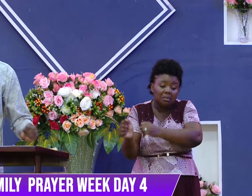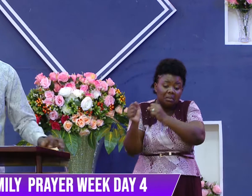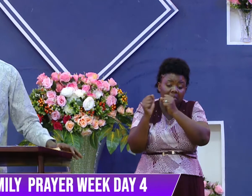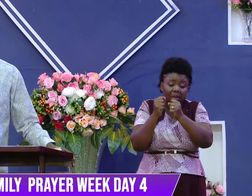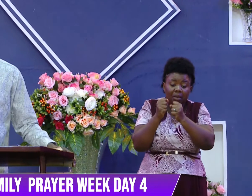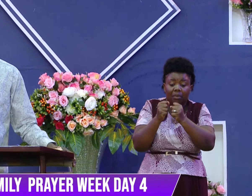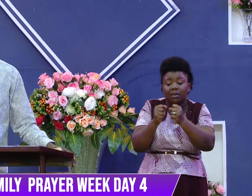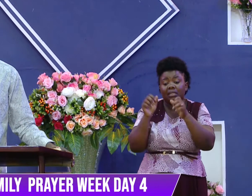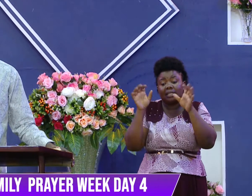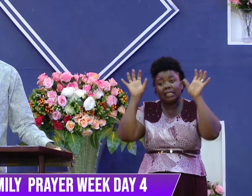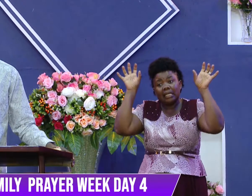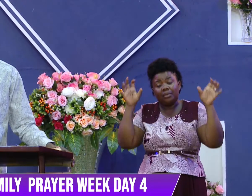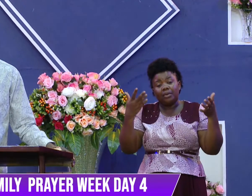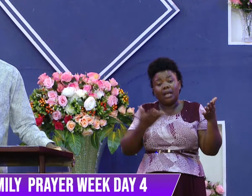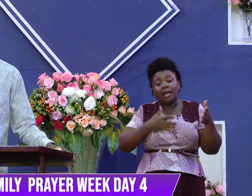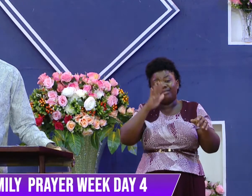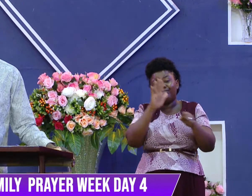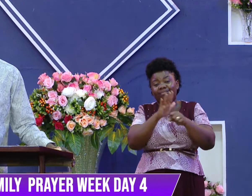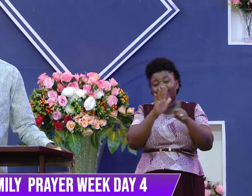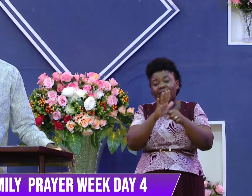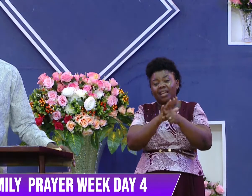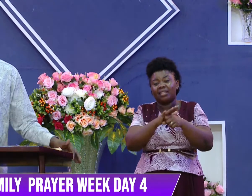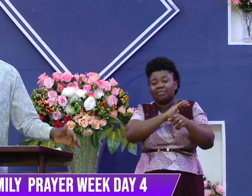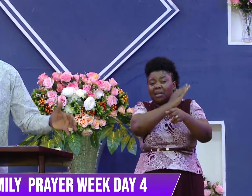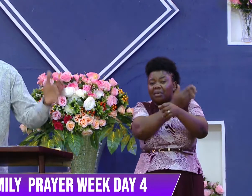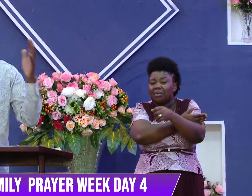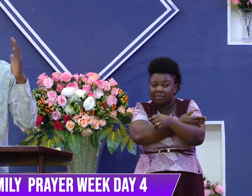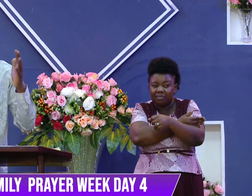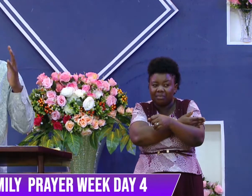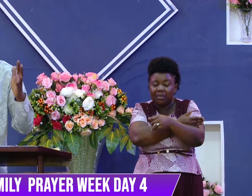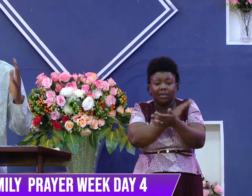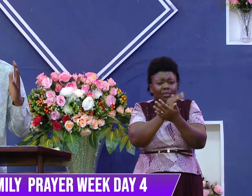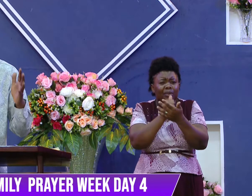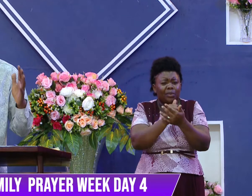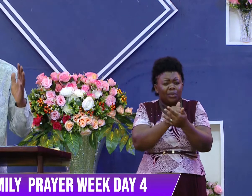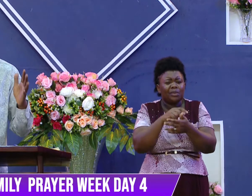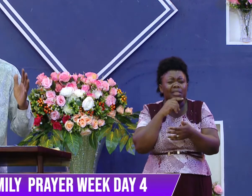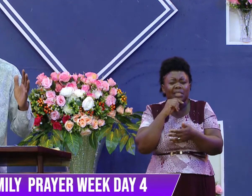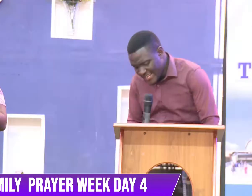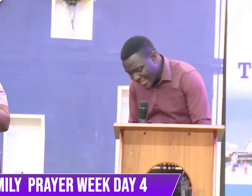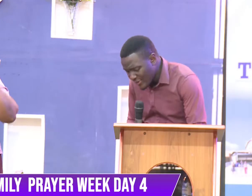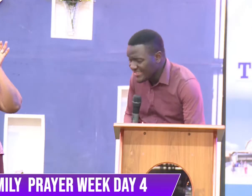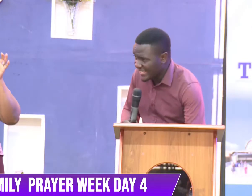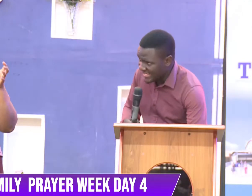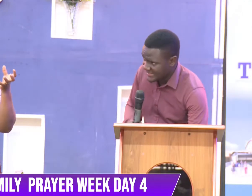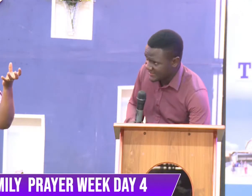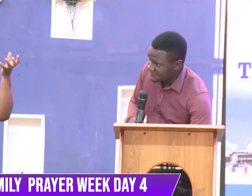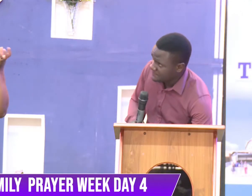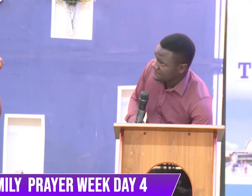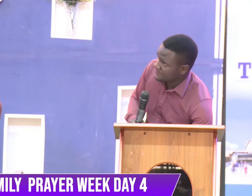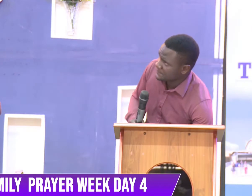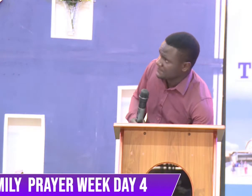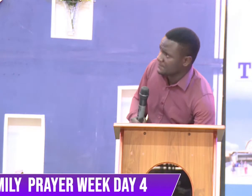If it is mighty and strength, Samson had power. They say he carried the